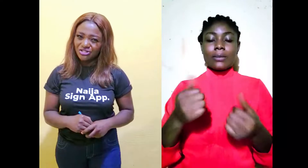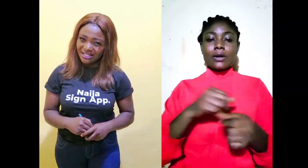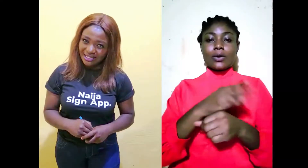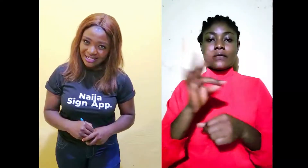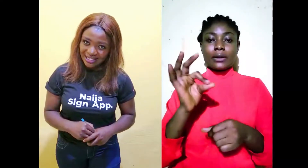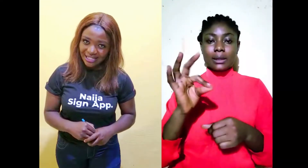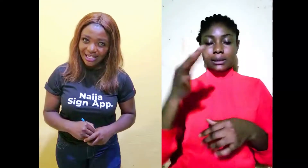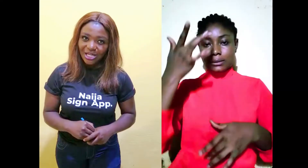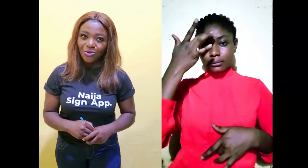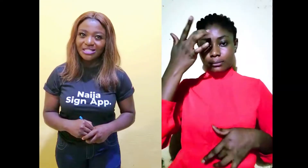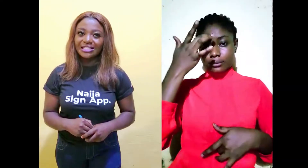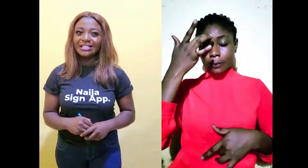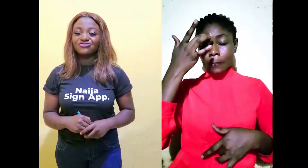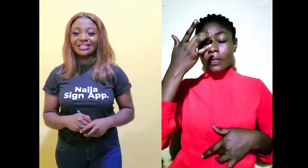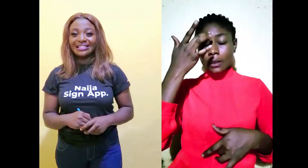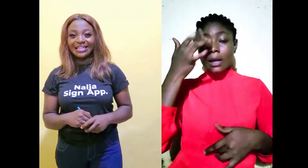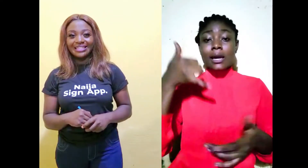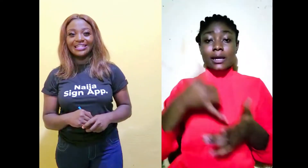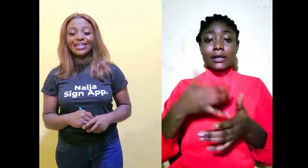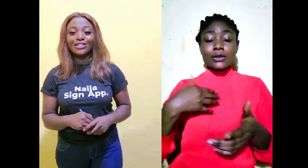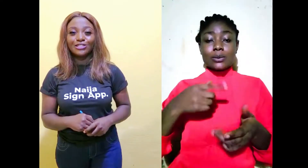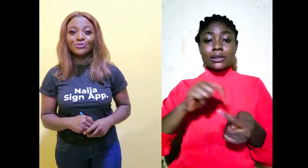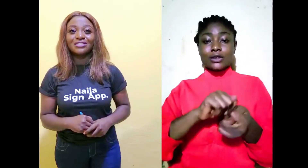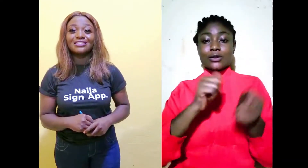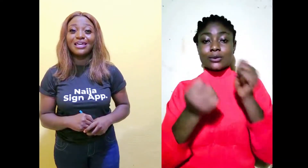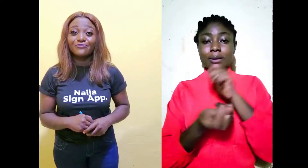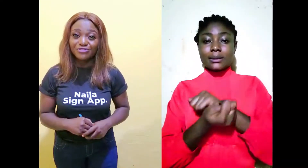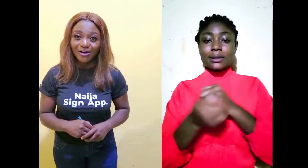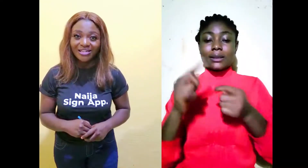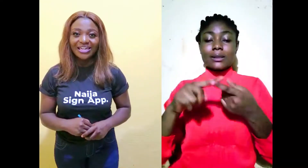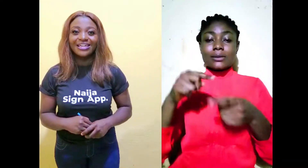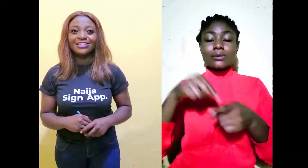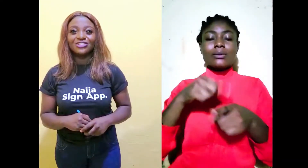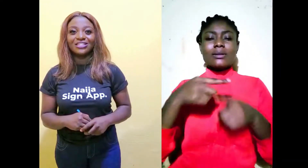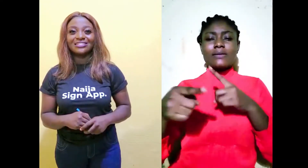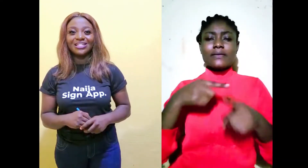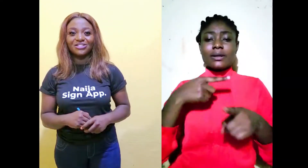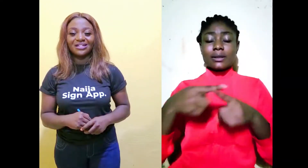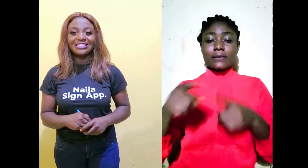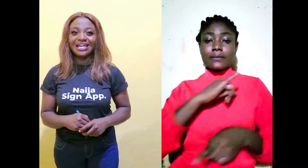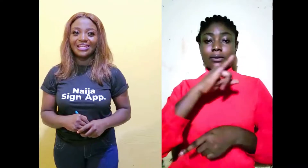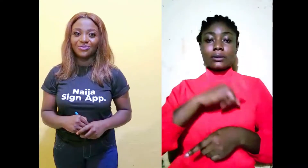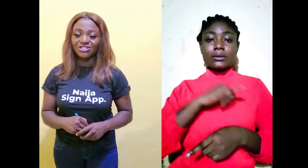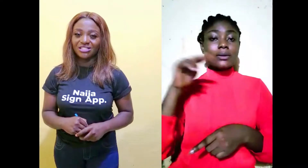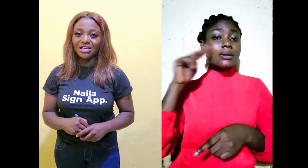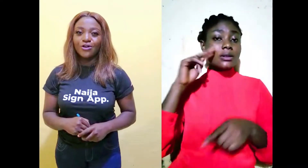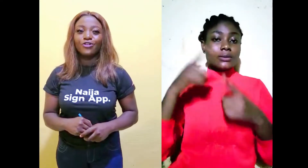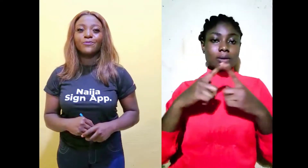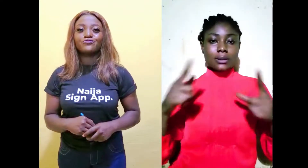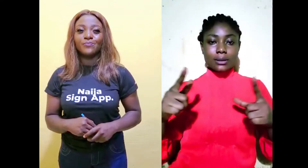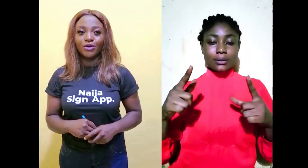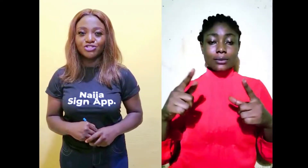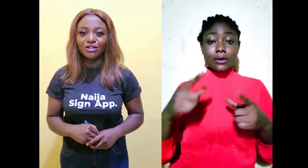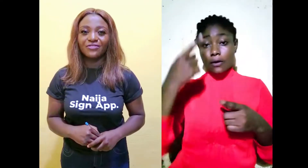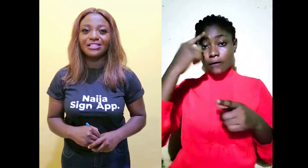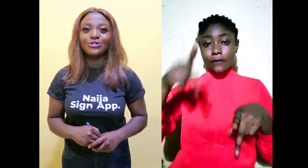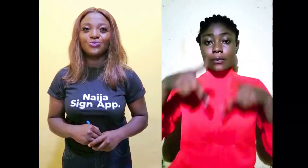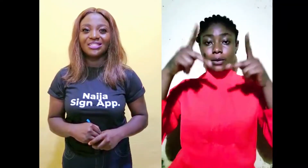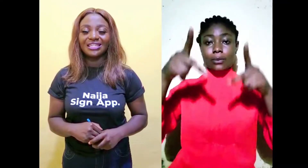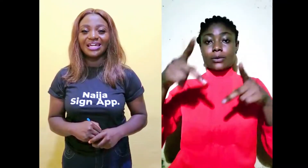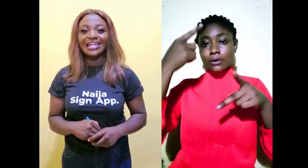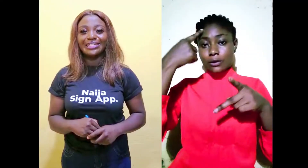And interestingly, it was translated into several indigenous Nigerian sign languages for the promotion